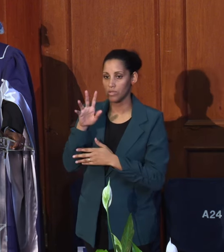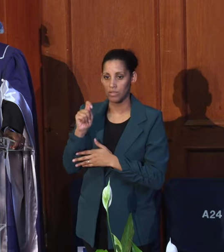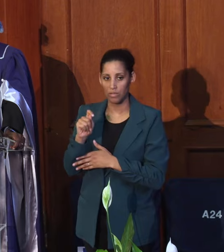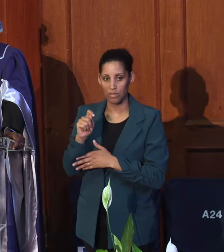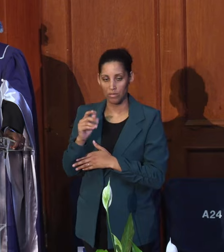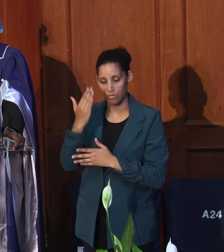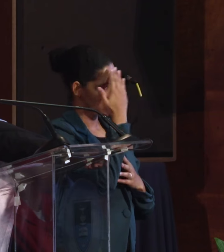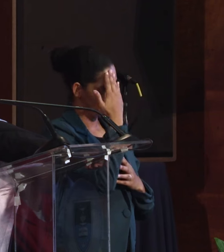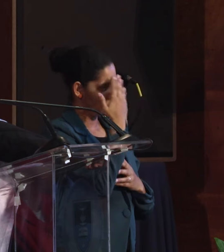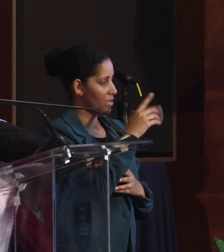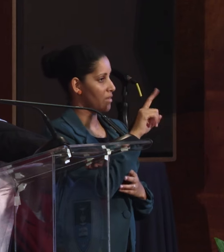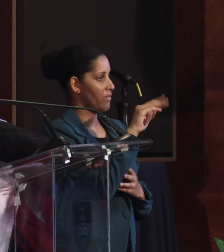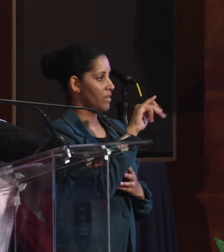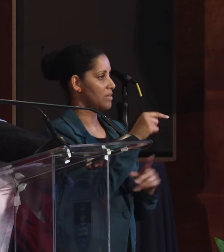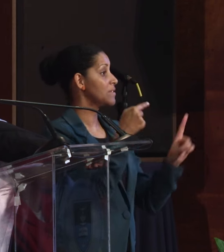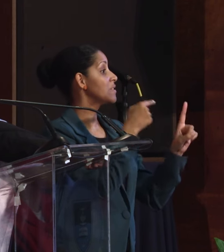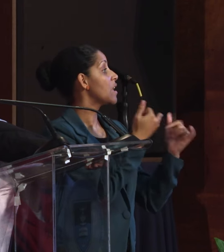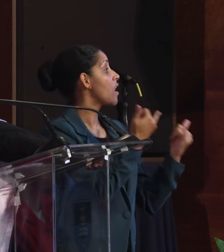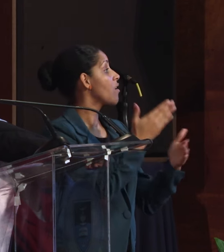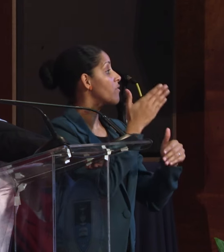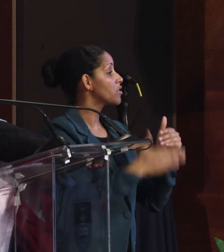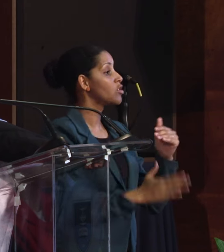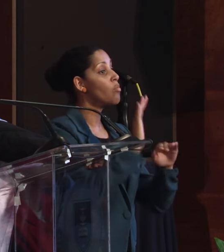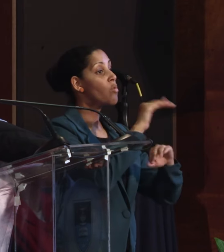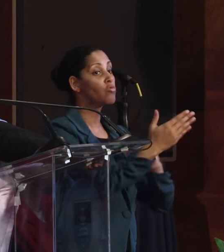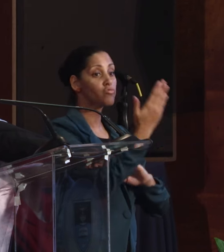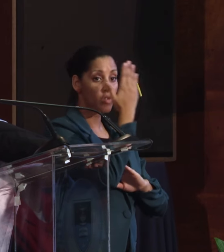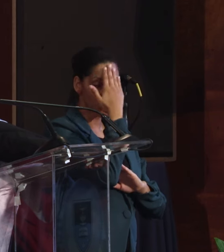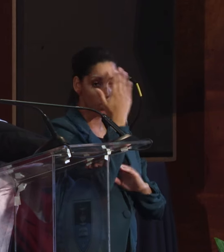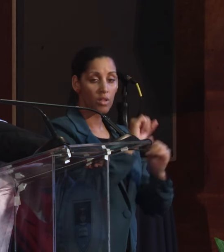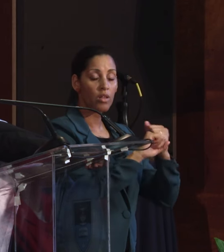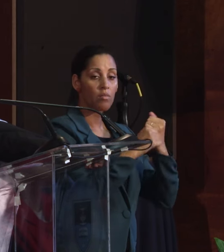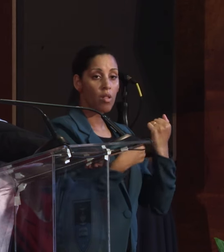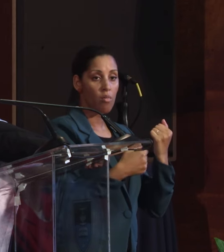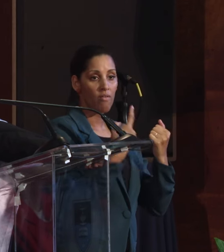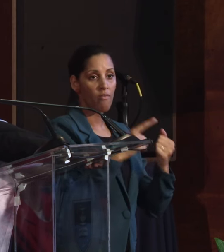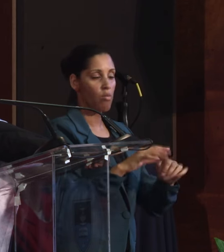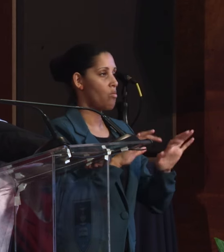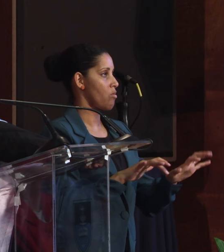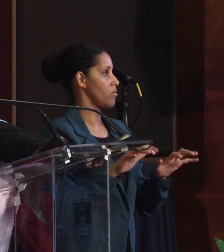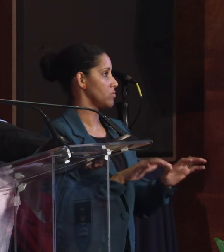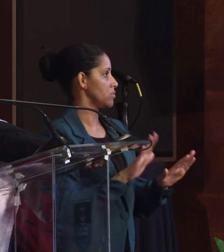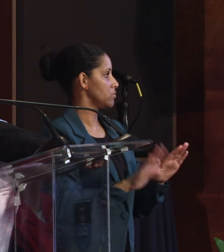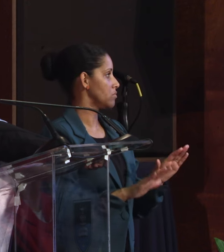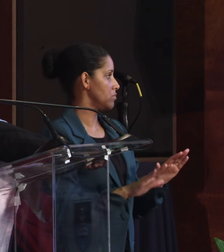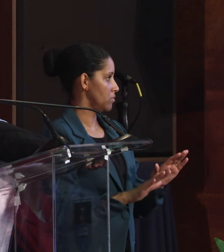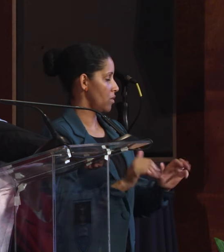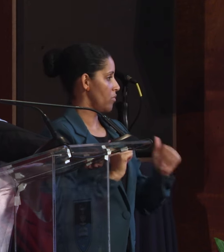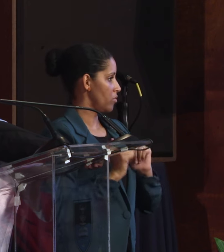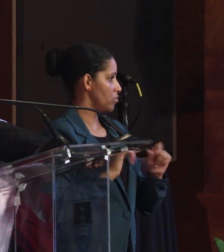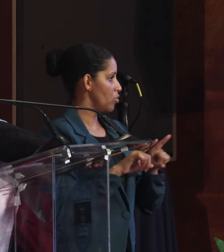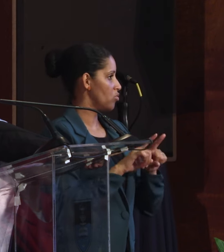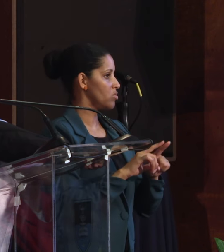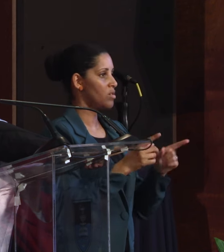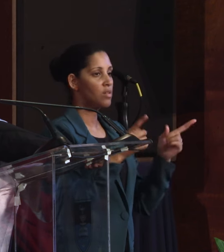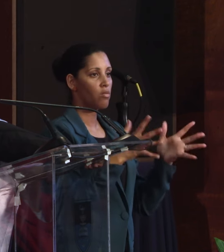Dale DeVint. Dale is currently completing his postgraduate diploma in organ performance. He is director of music